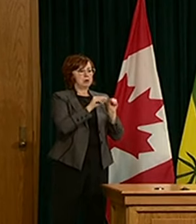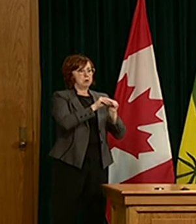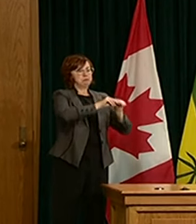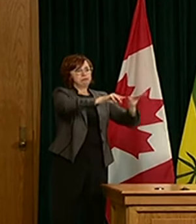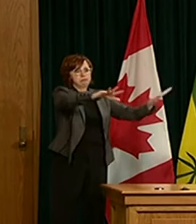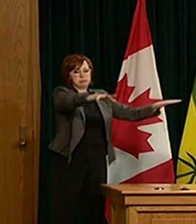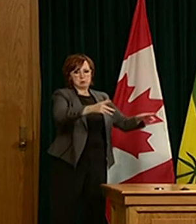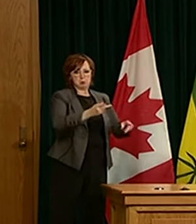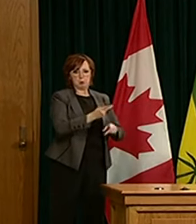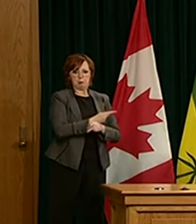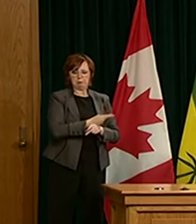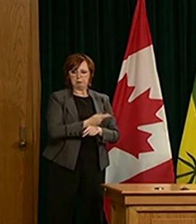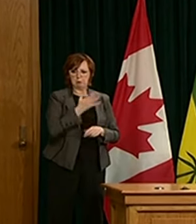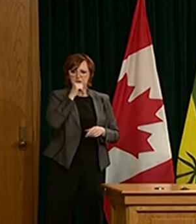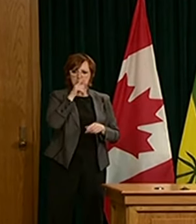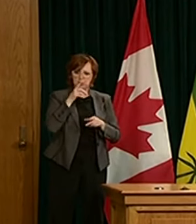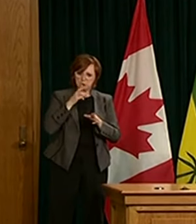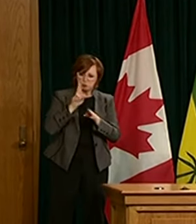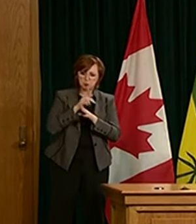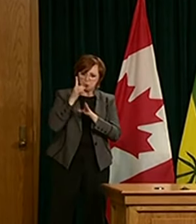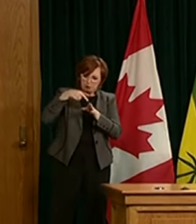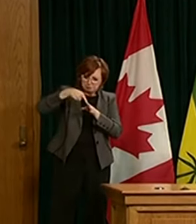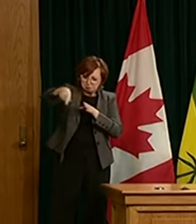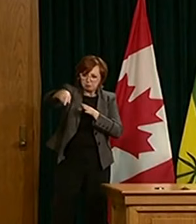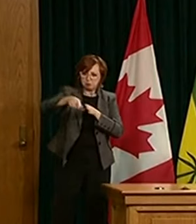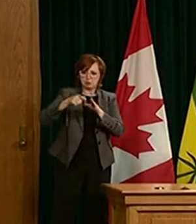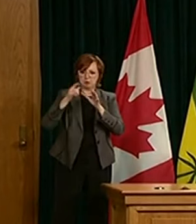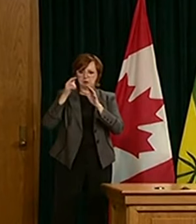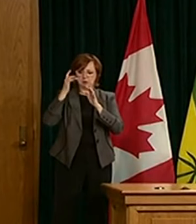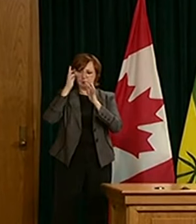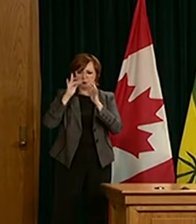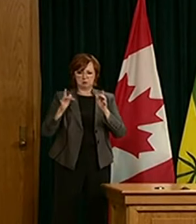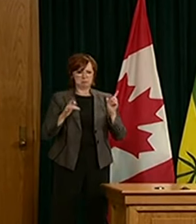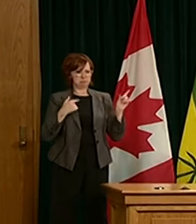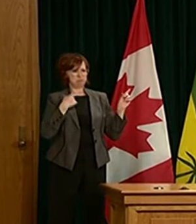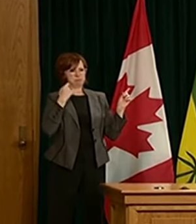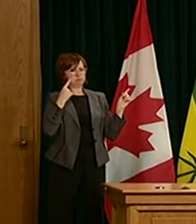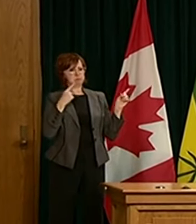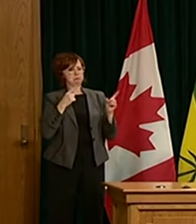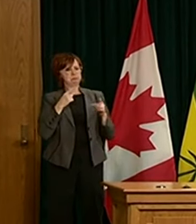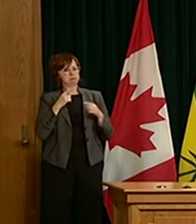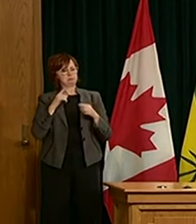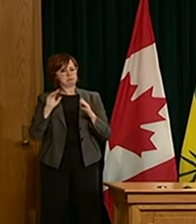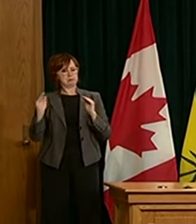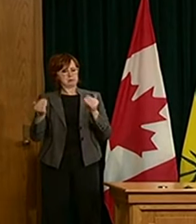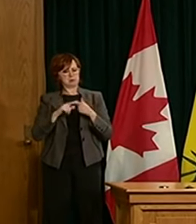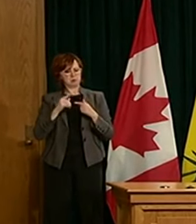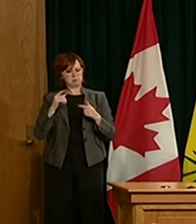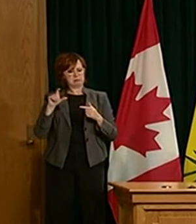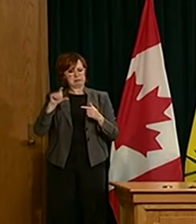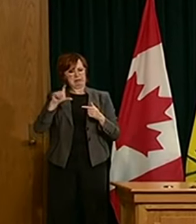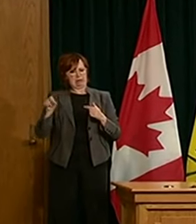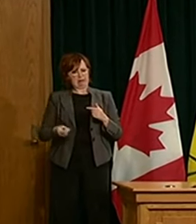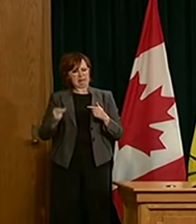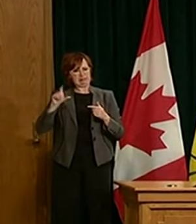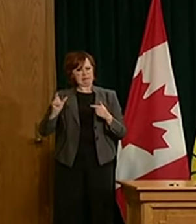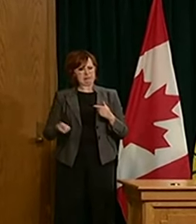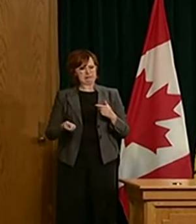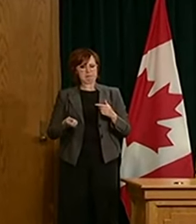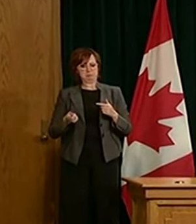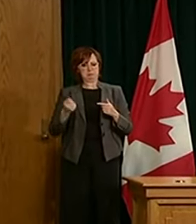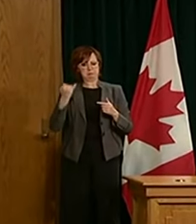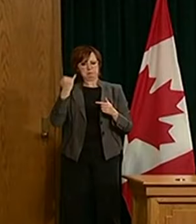So I'm not sure I have the connection to Italy that you're referring to, but field hospitals are